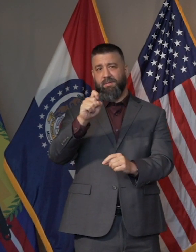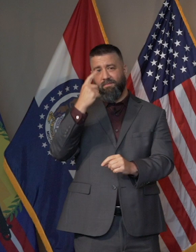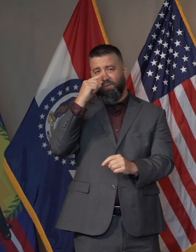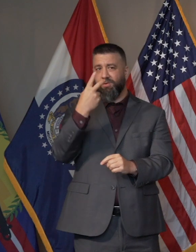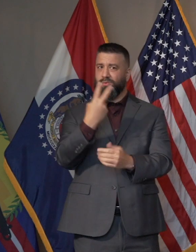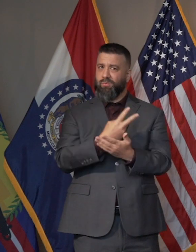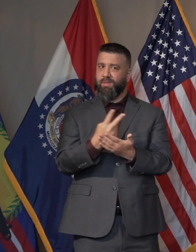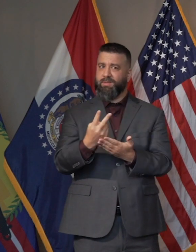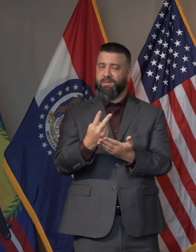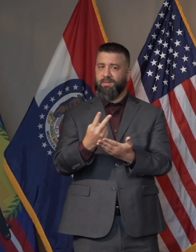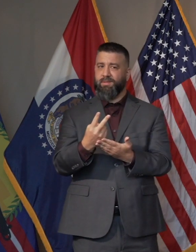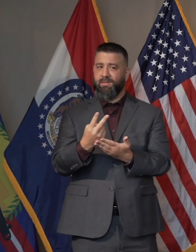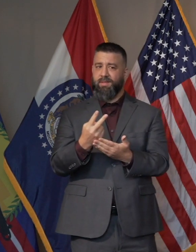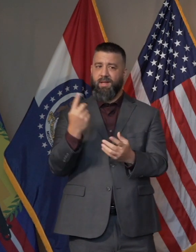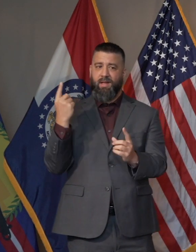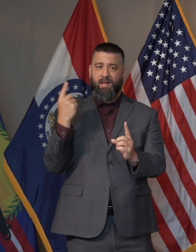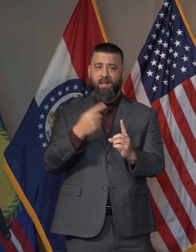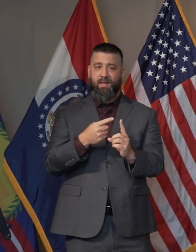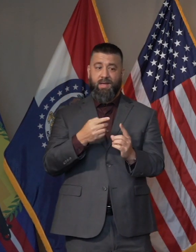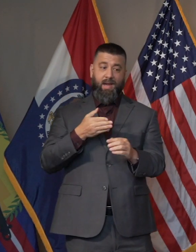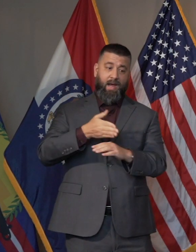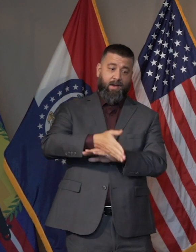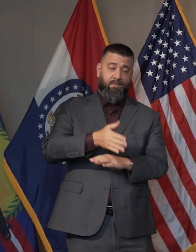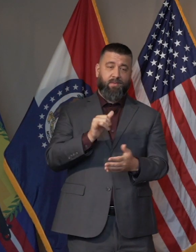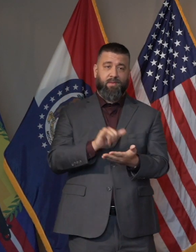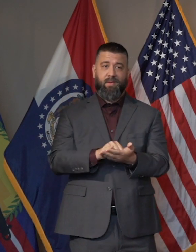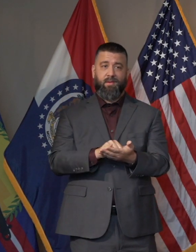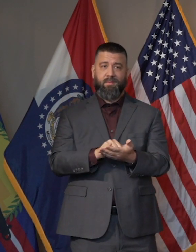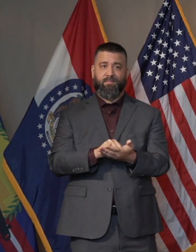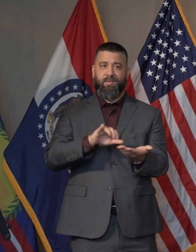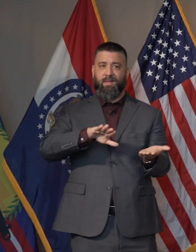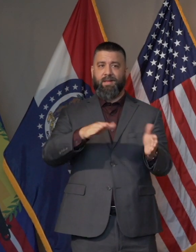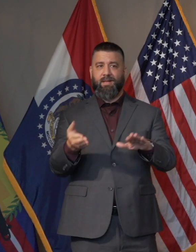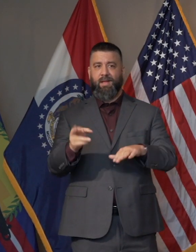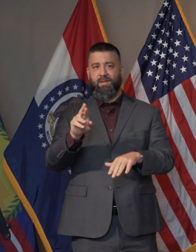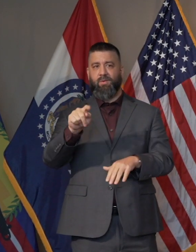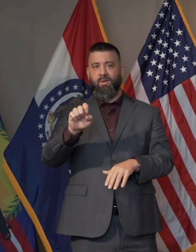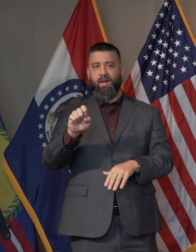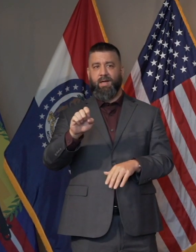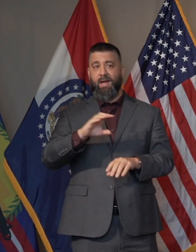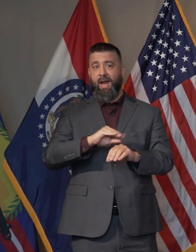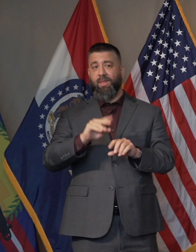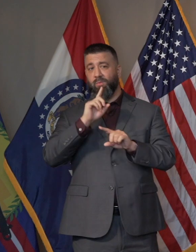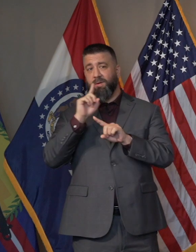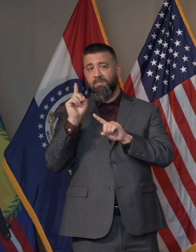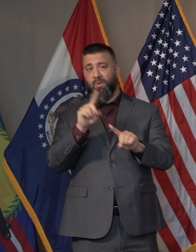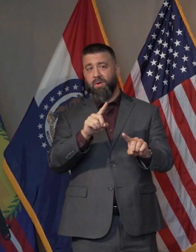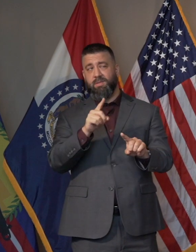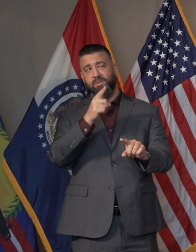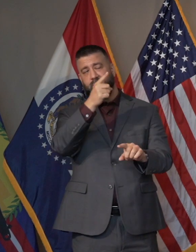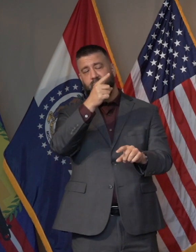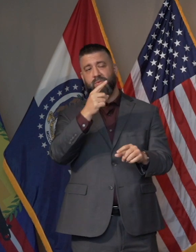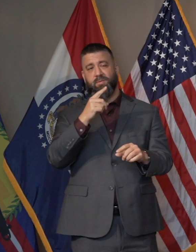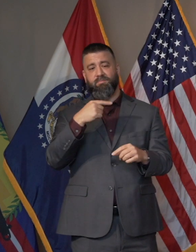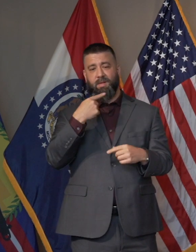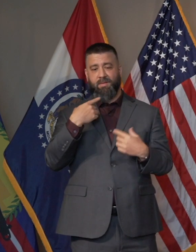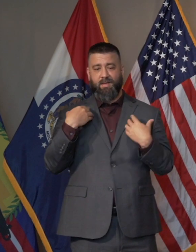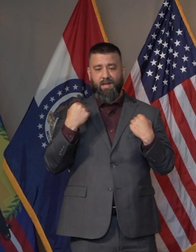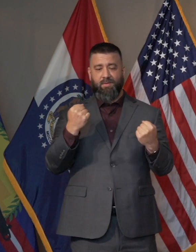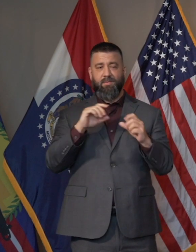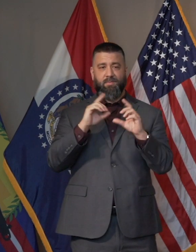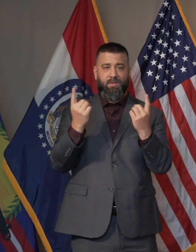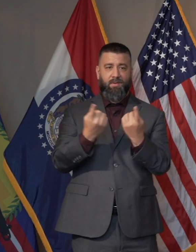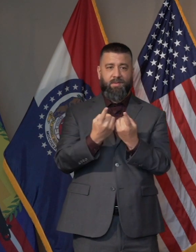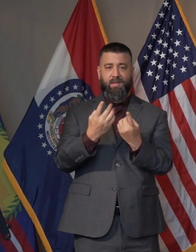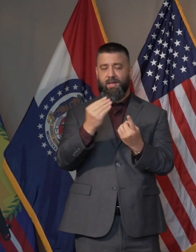best. And then following that is the death rate and the reports of those deaths to our public health officials and to the